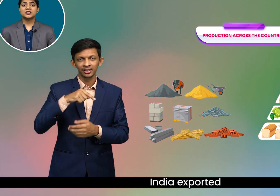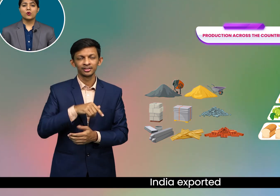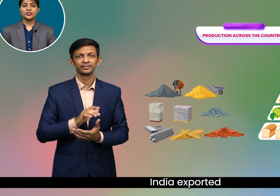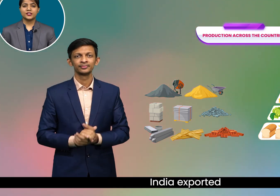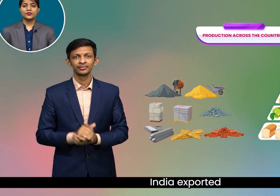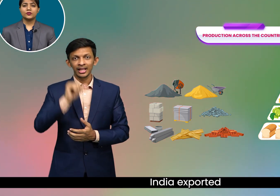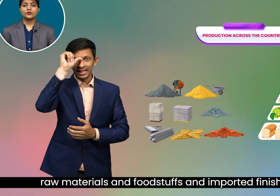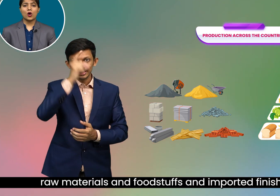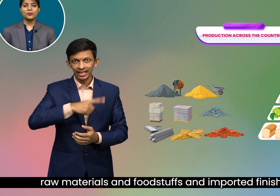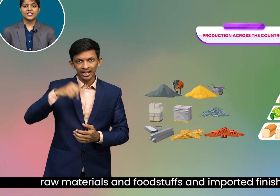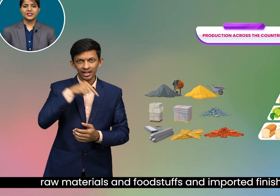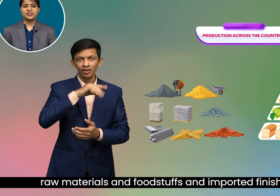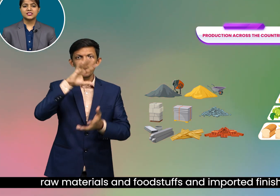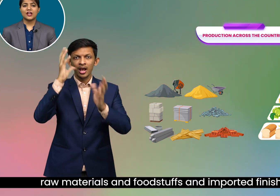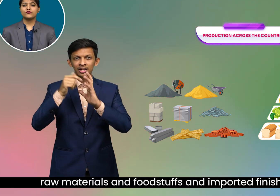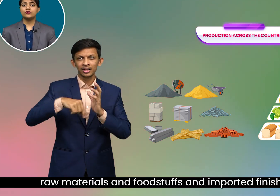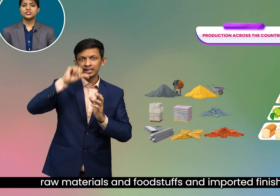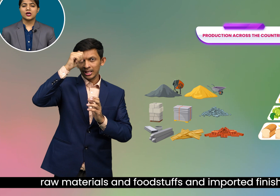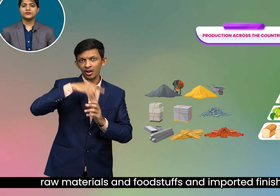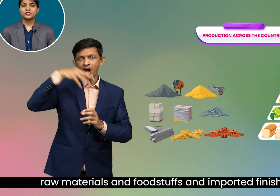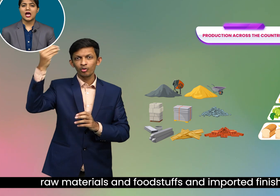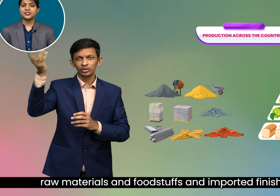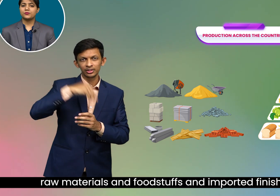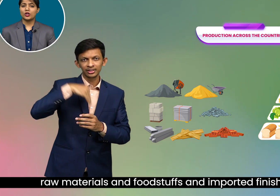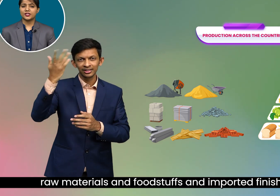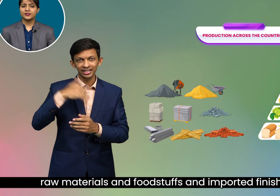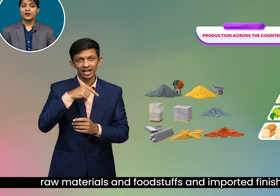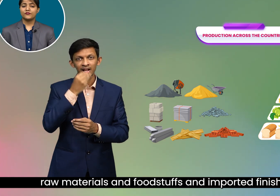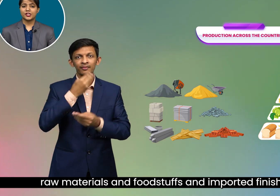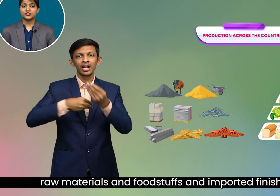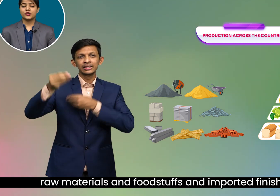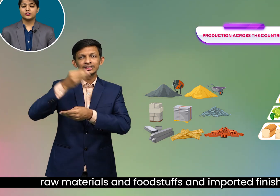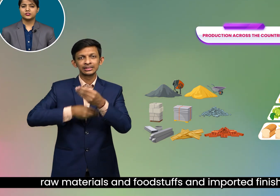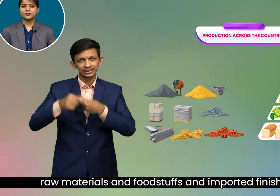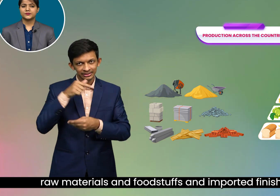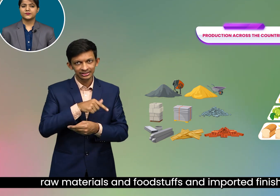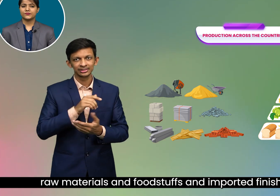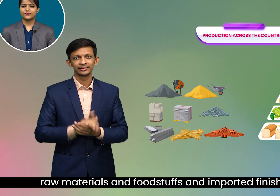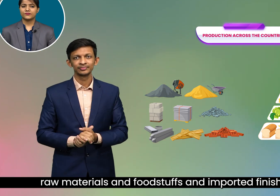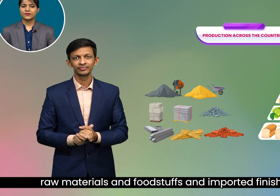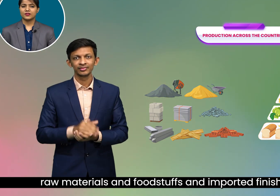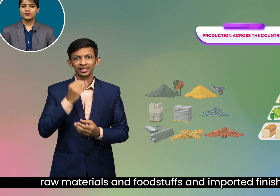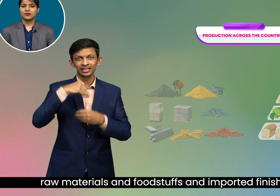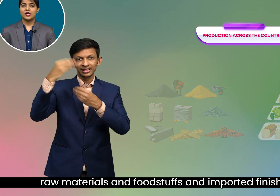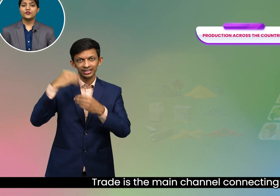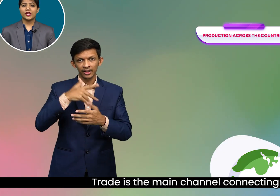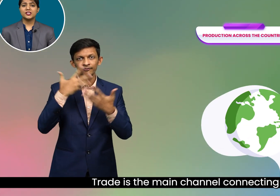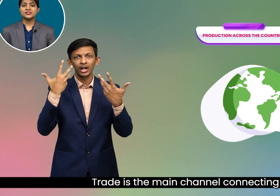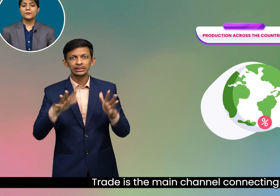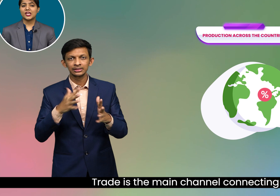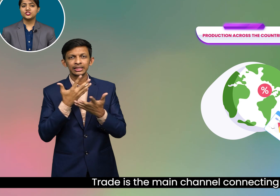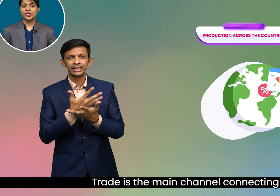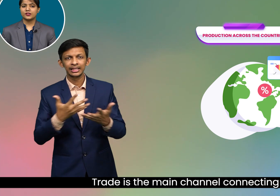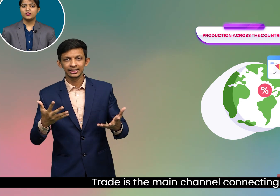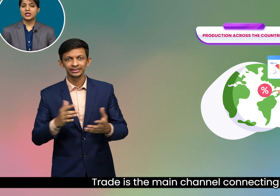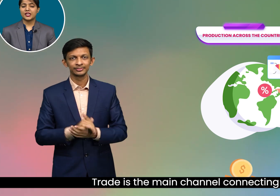India exported raw materials and foodstuffs and imported finished goods. Trade is